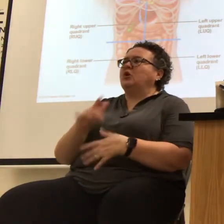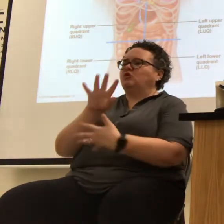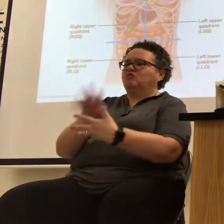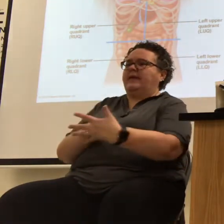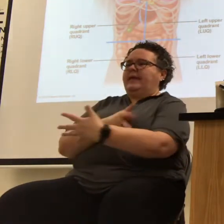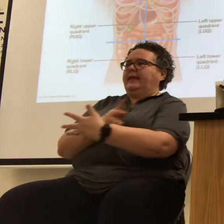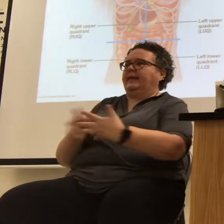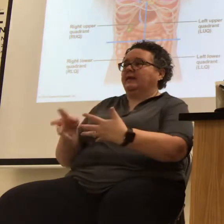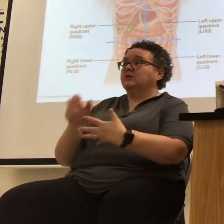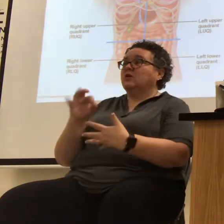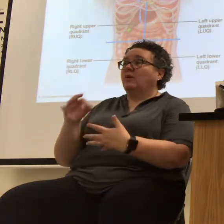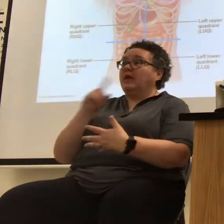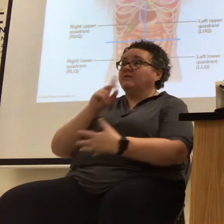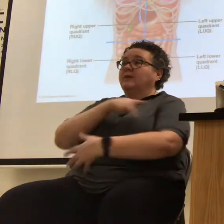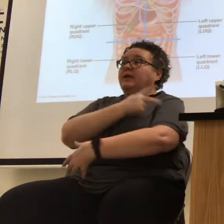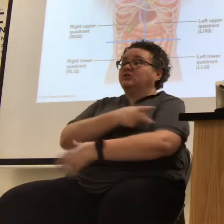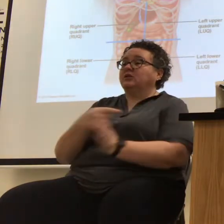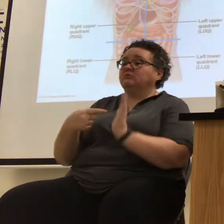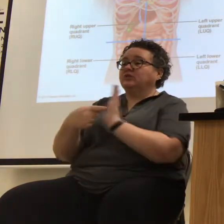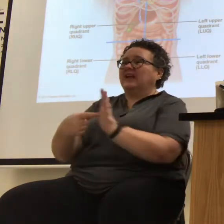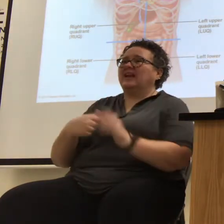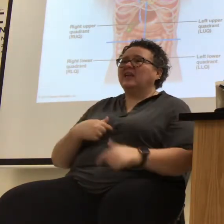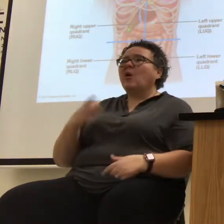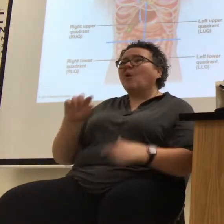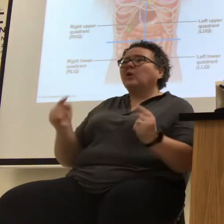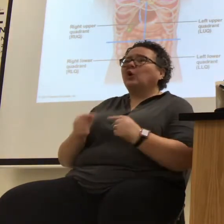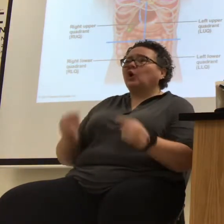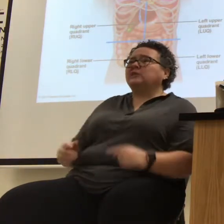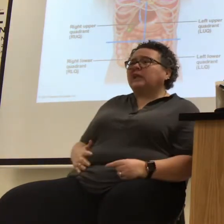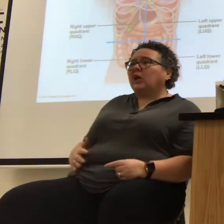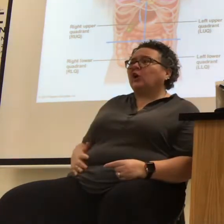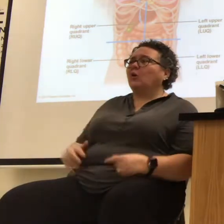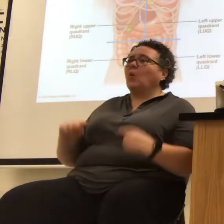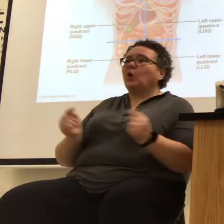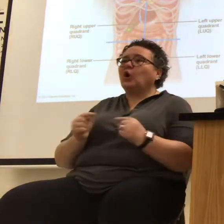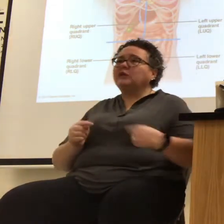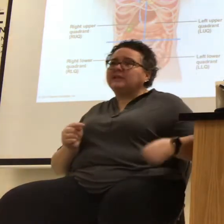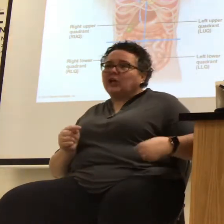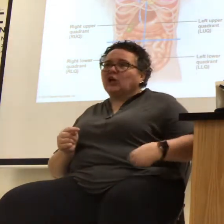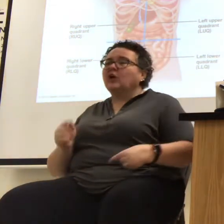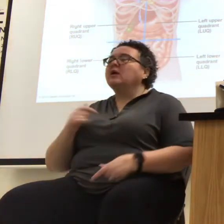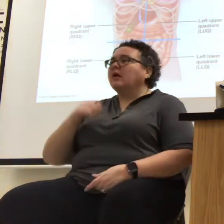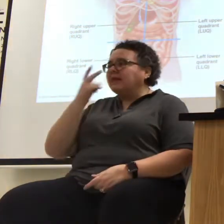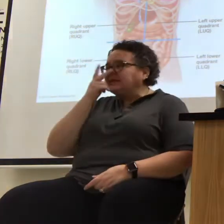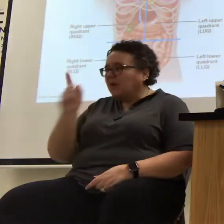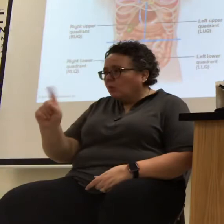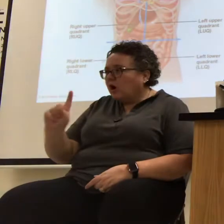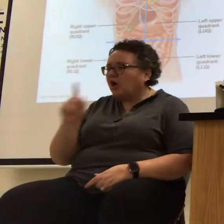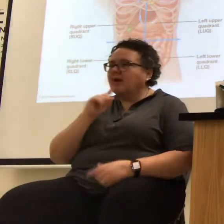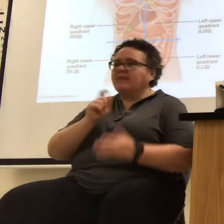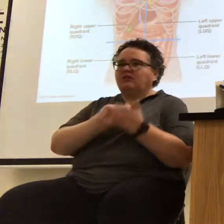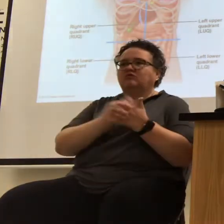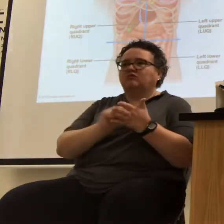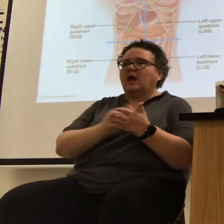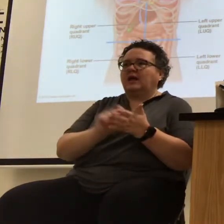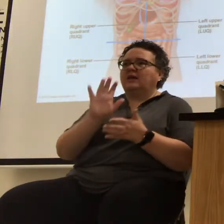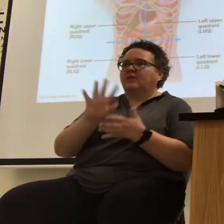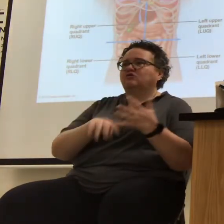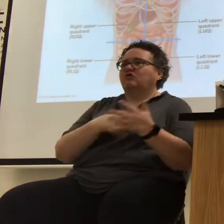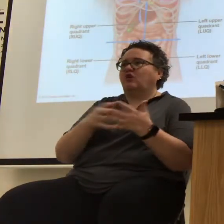when a patient presents and they're touching, it hurts here, doc, or hurts there, doc, you can kind of, see where they're touching and write it in the chart.